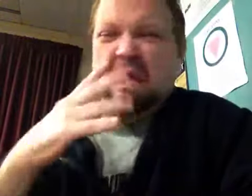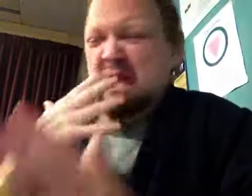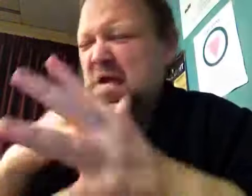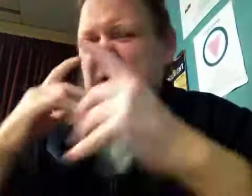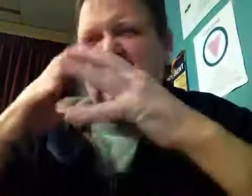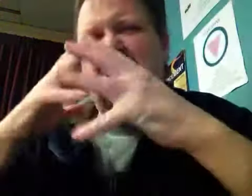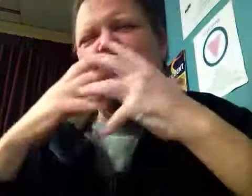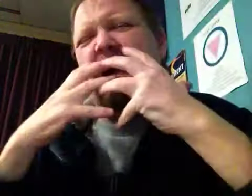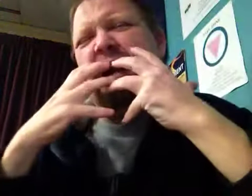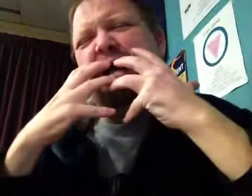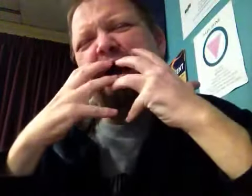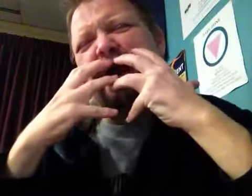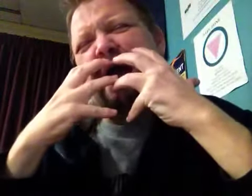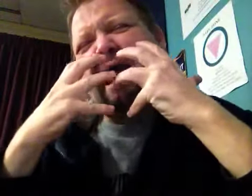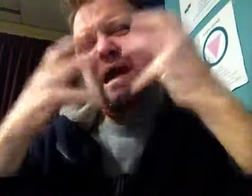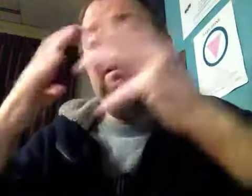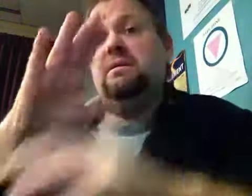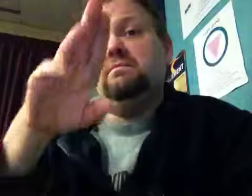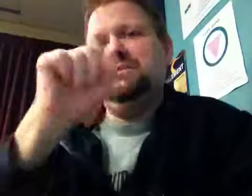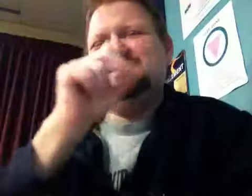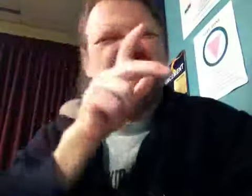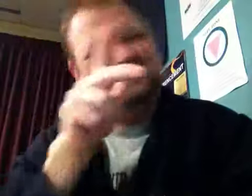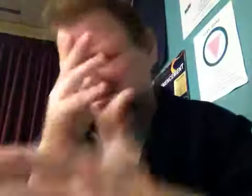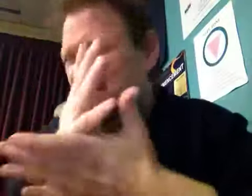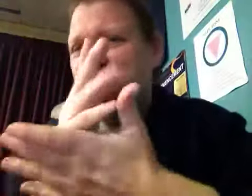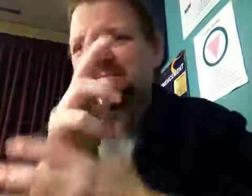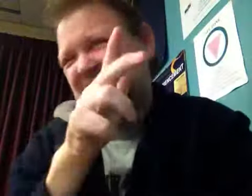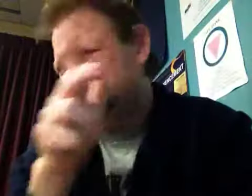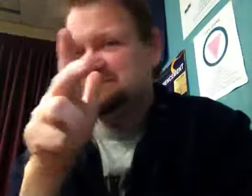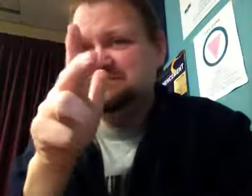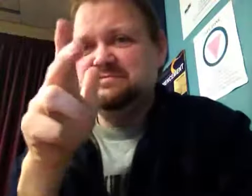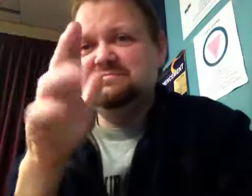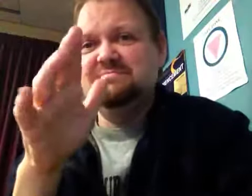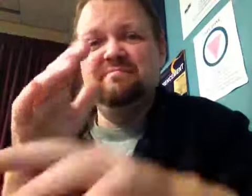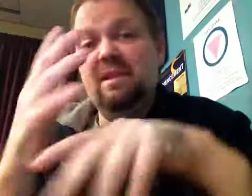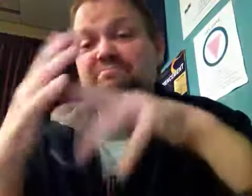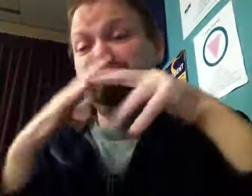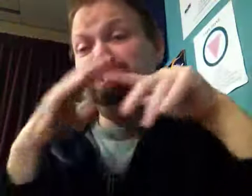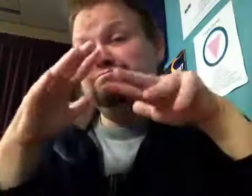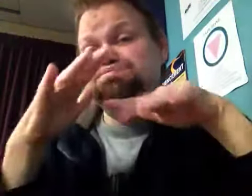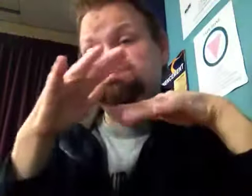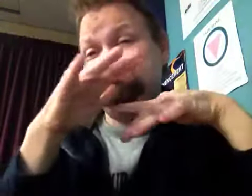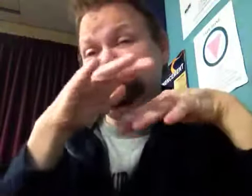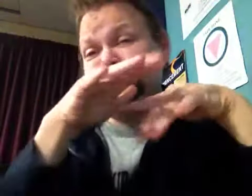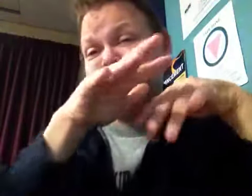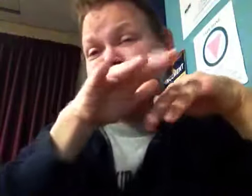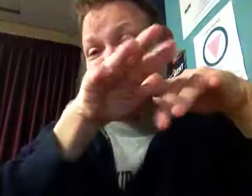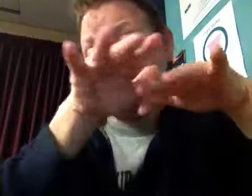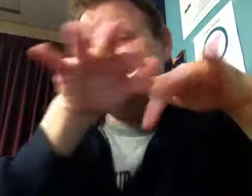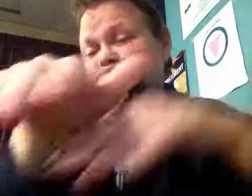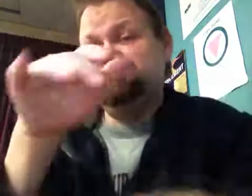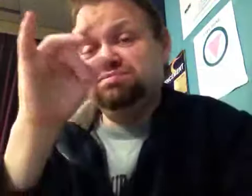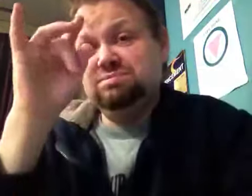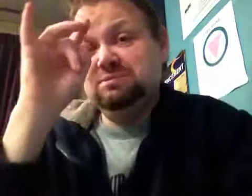a list that they tried to keep hidden from the public and VA headquarters in Washington. Now, our reporting on this story has garnered quite a lot of attention